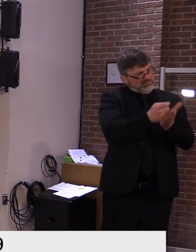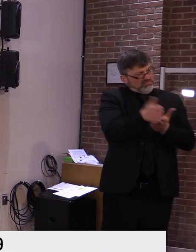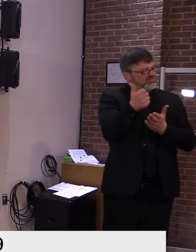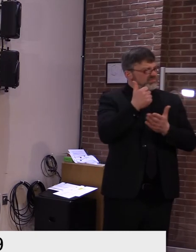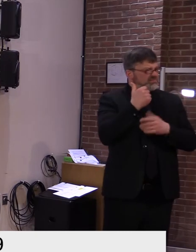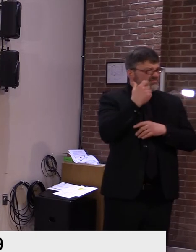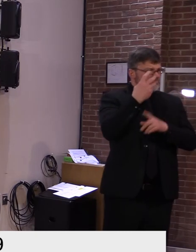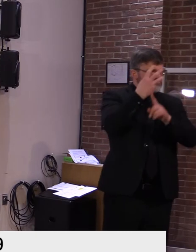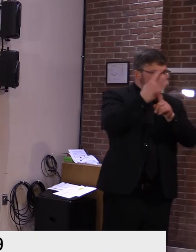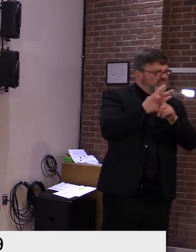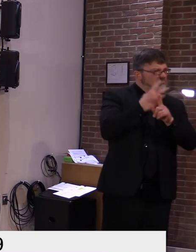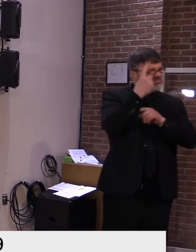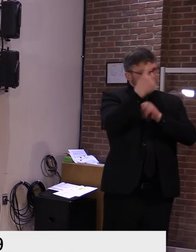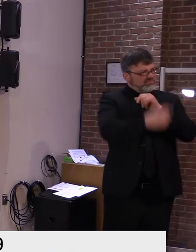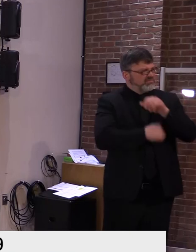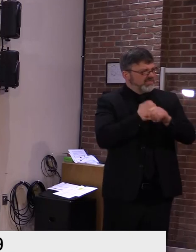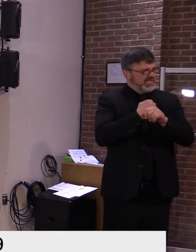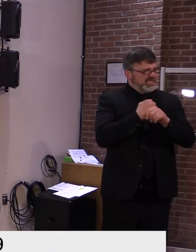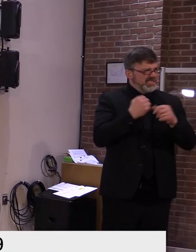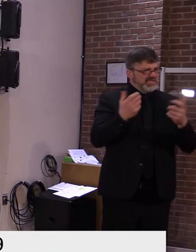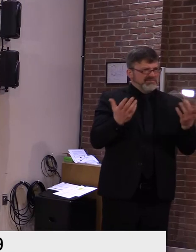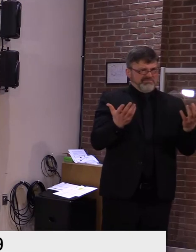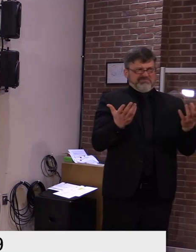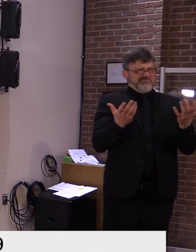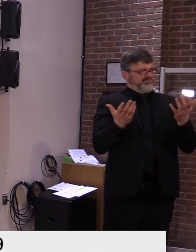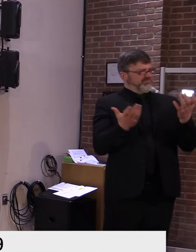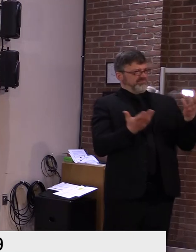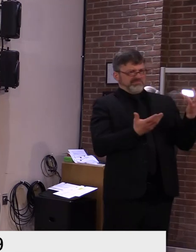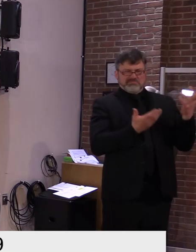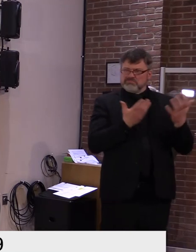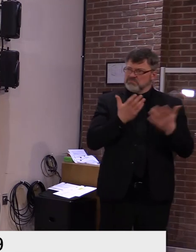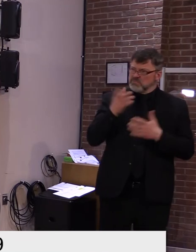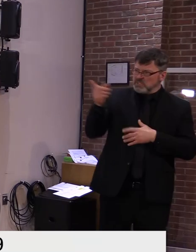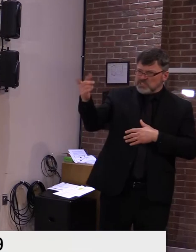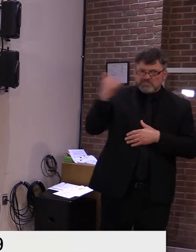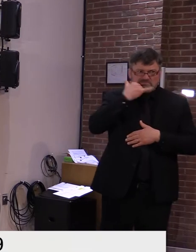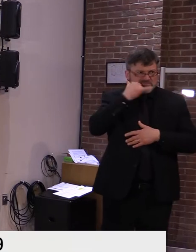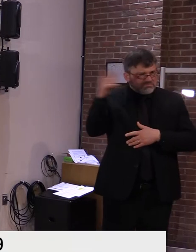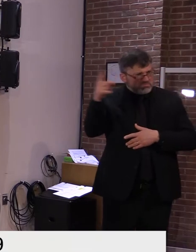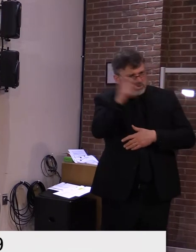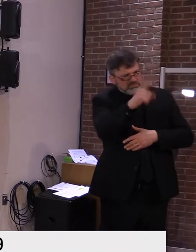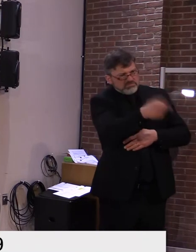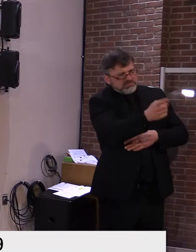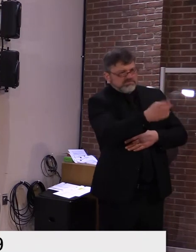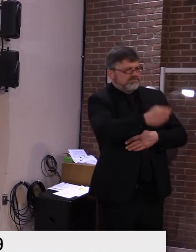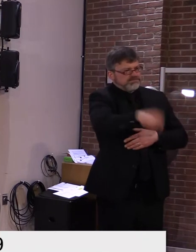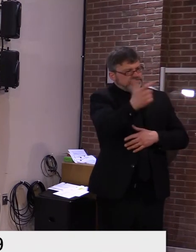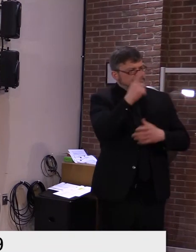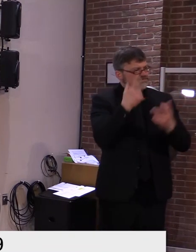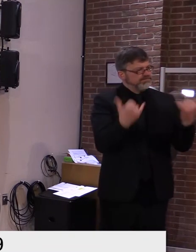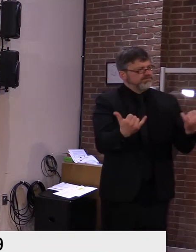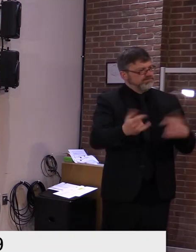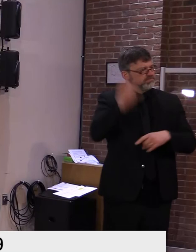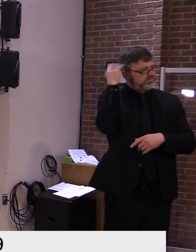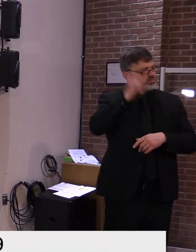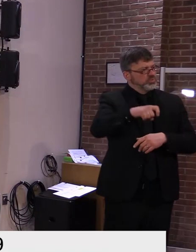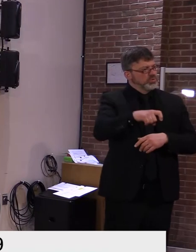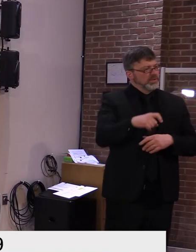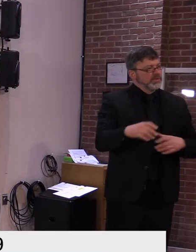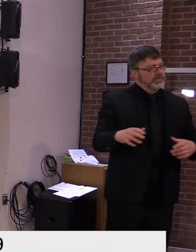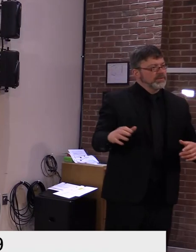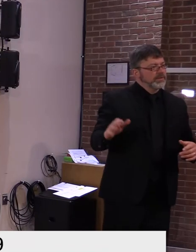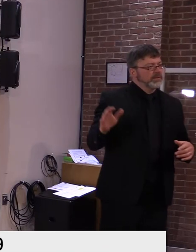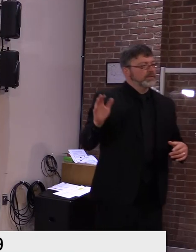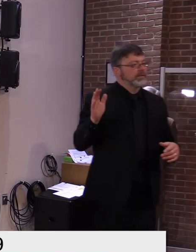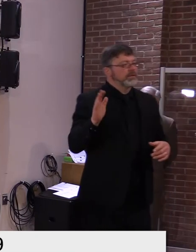again, I have a lot of faith in General Knight and his, and I appreciate how he's handled this